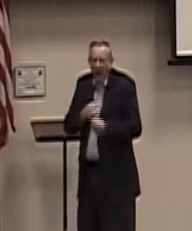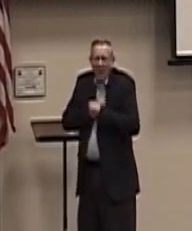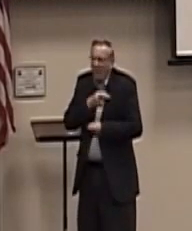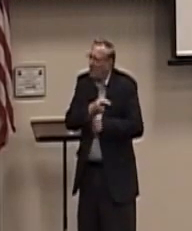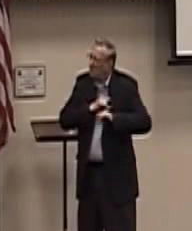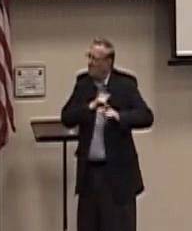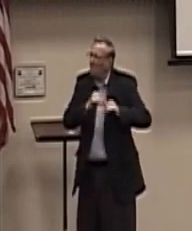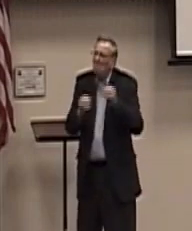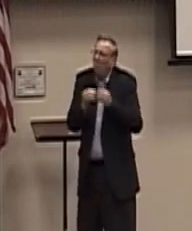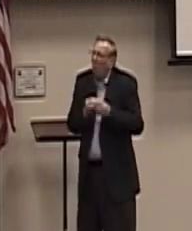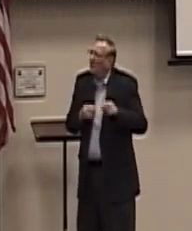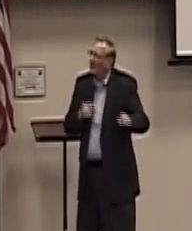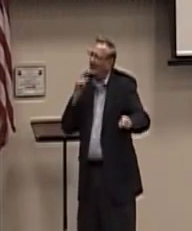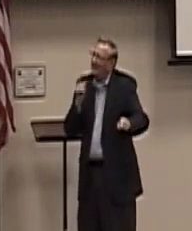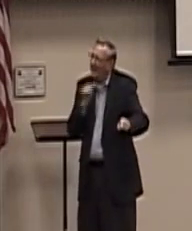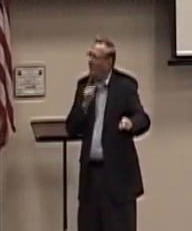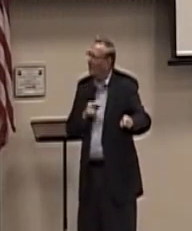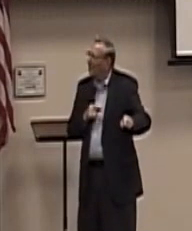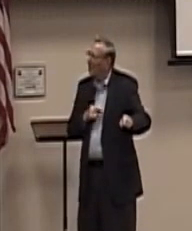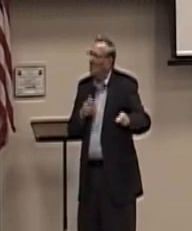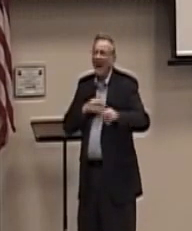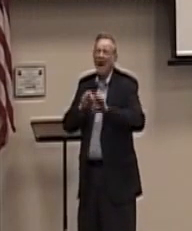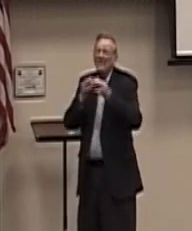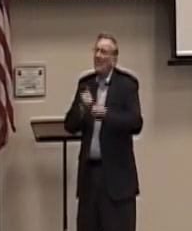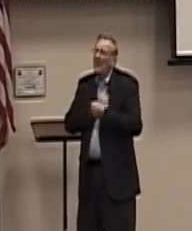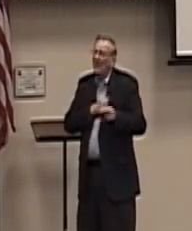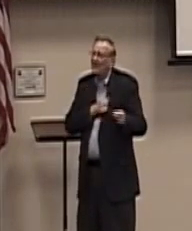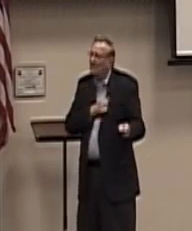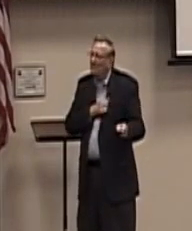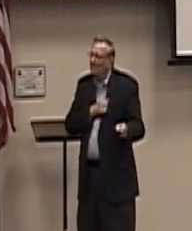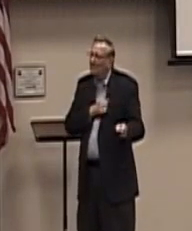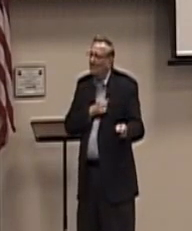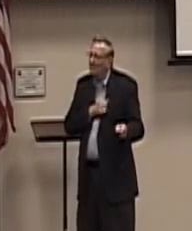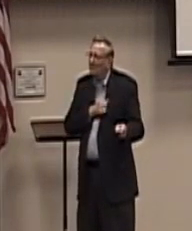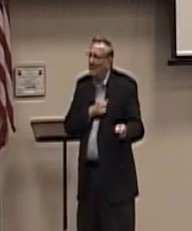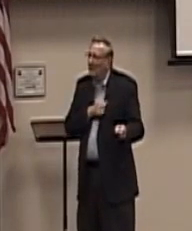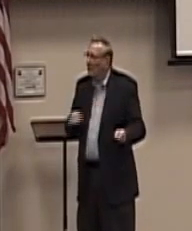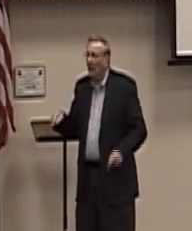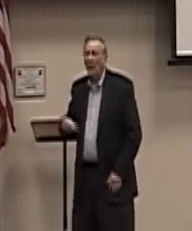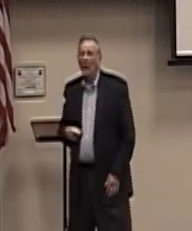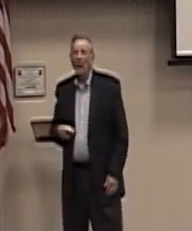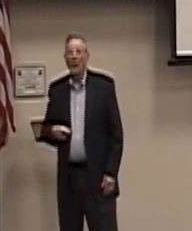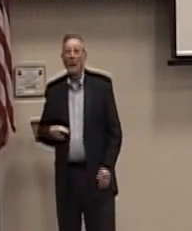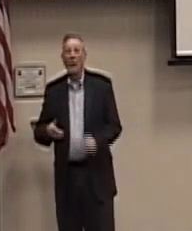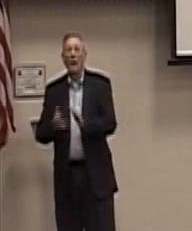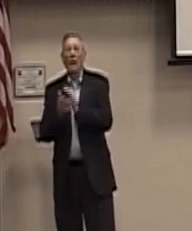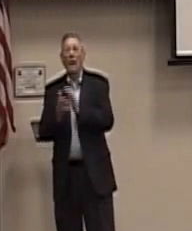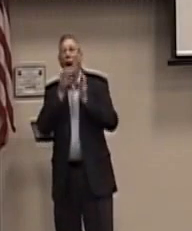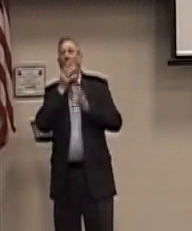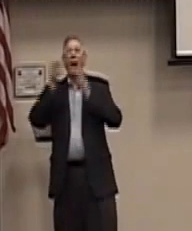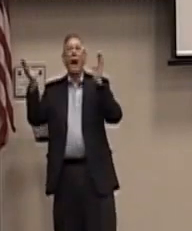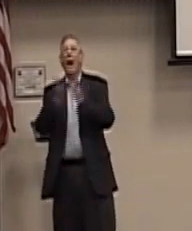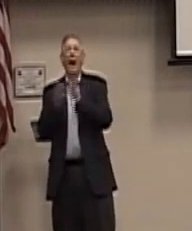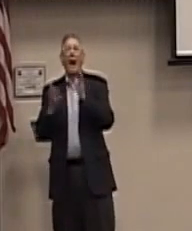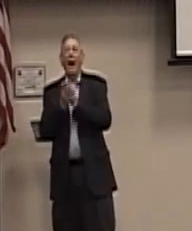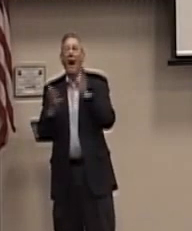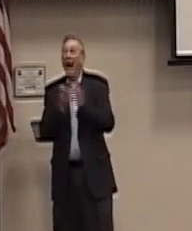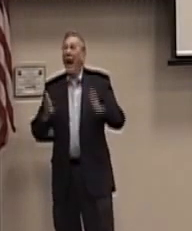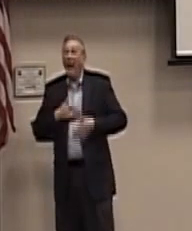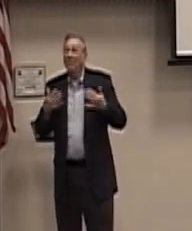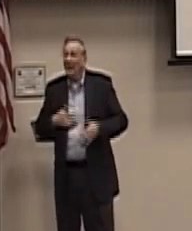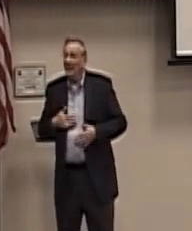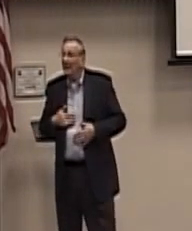them even more because they are deaf, and my family loves them.' And they all began to clap and scream. They were so